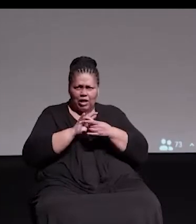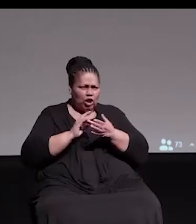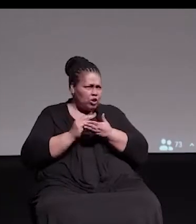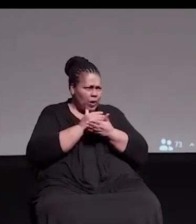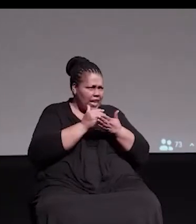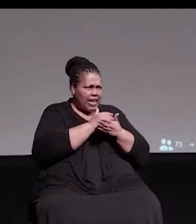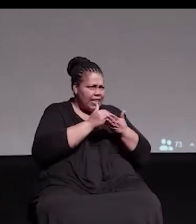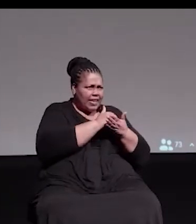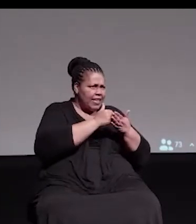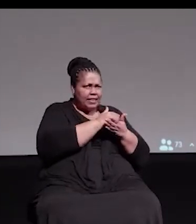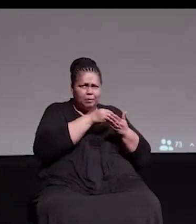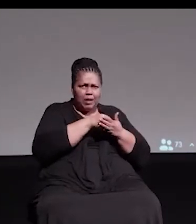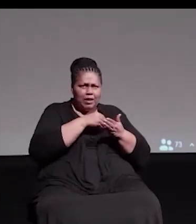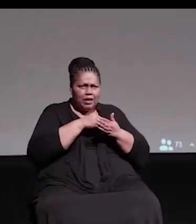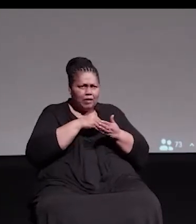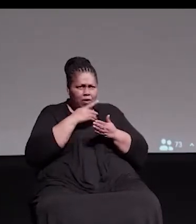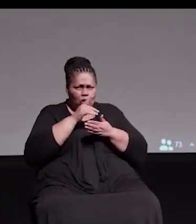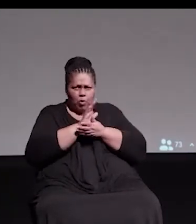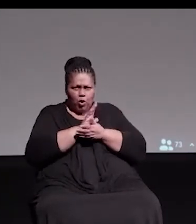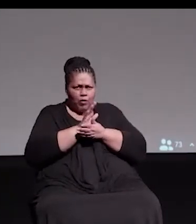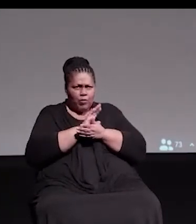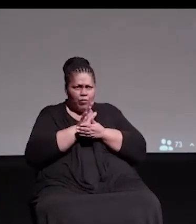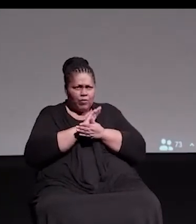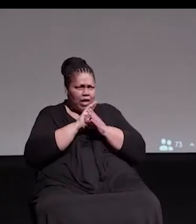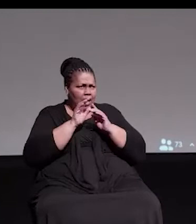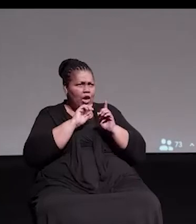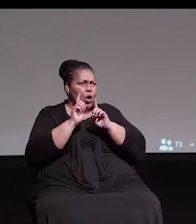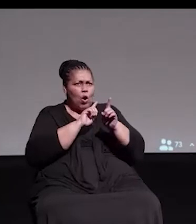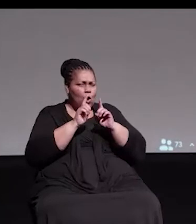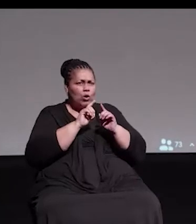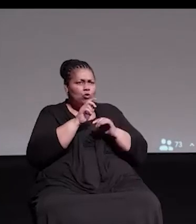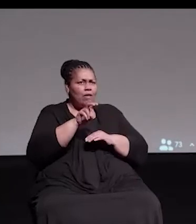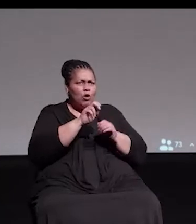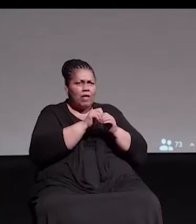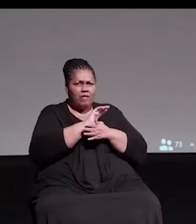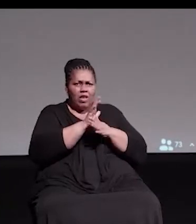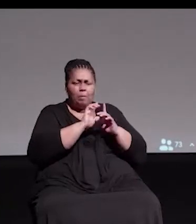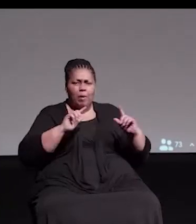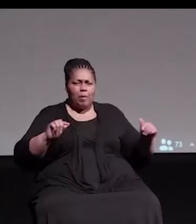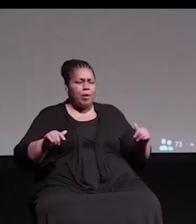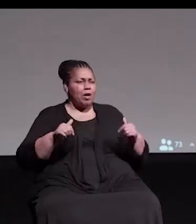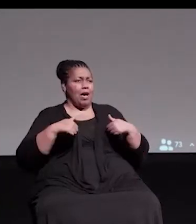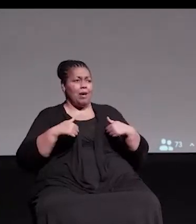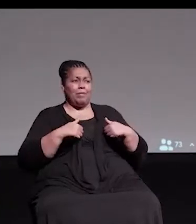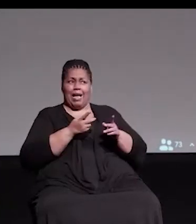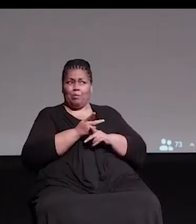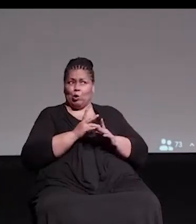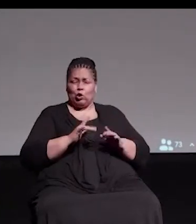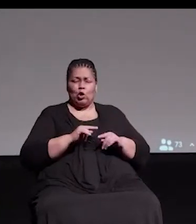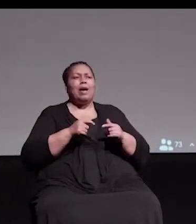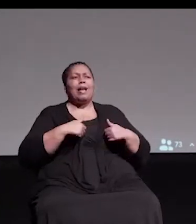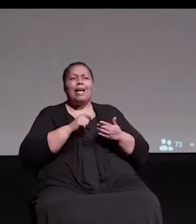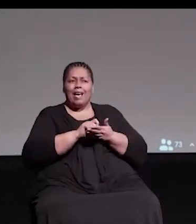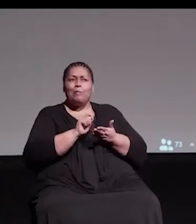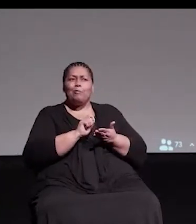money for it and go along with the film afterwards and, all of that. And I'm not a producer, but I am writing.